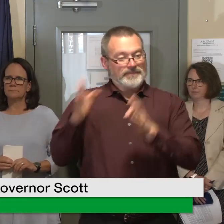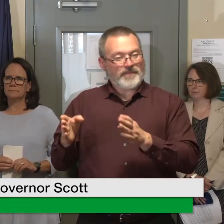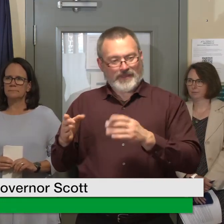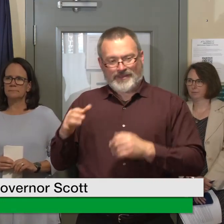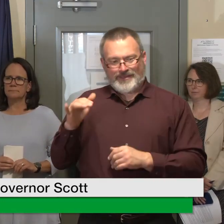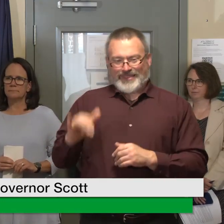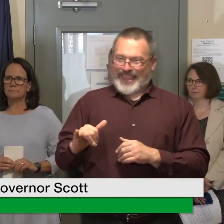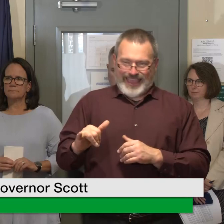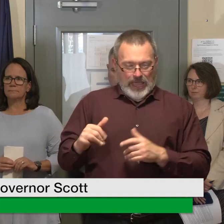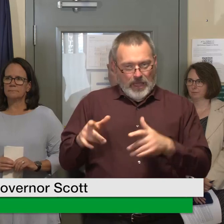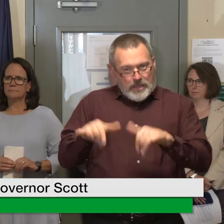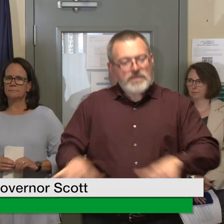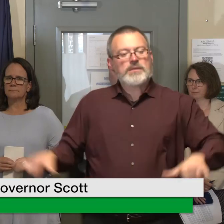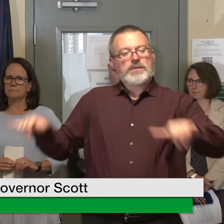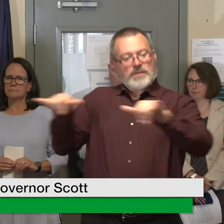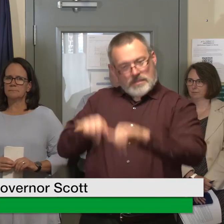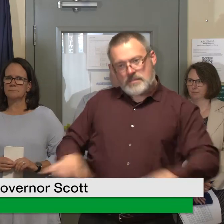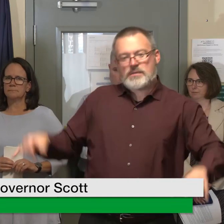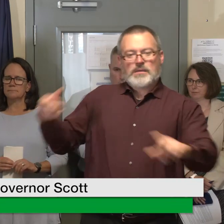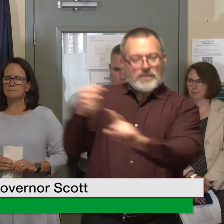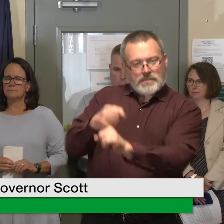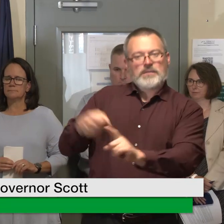us in negative ways.